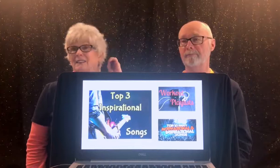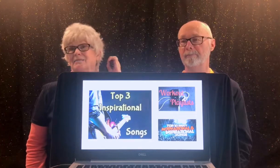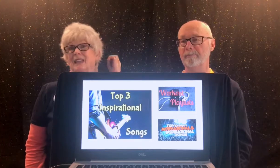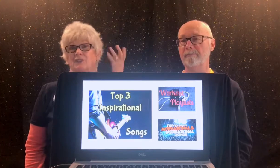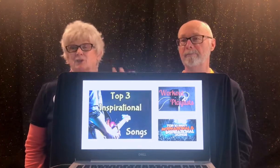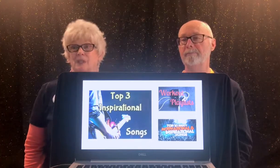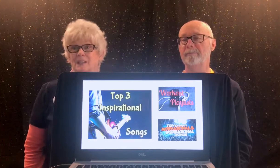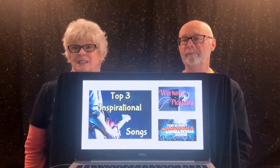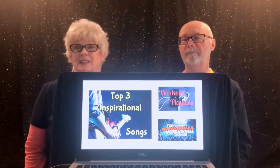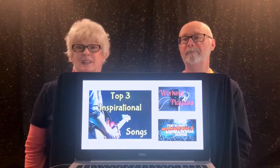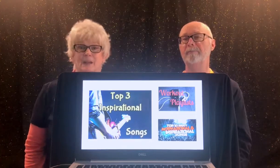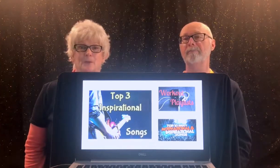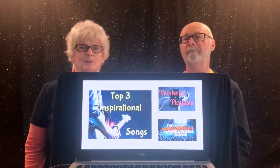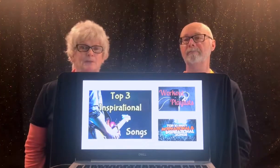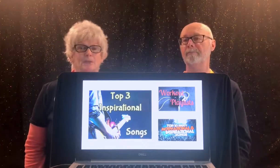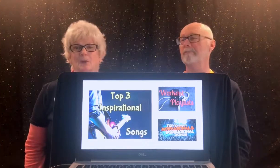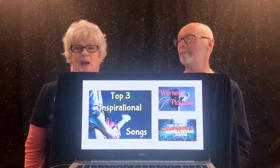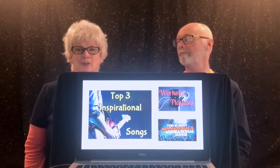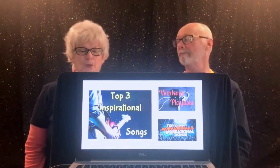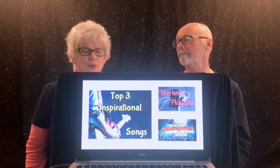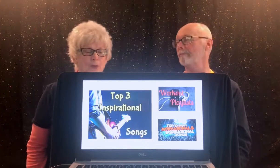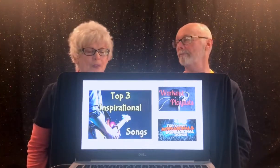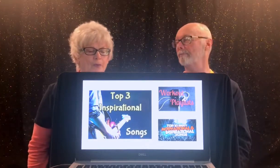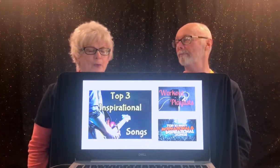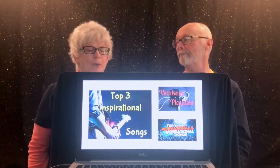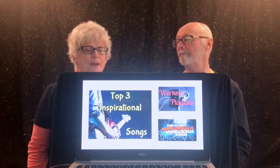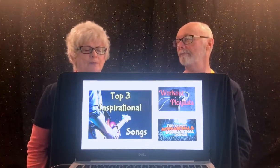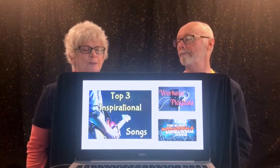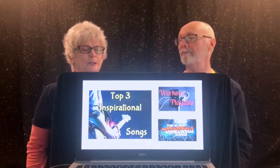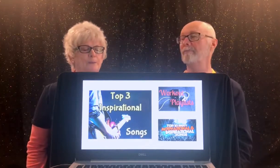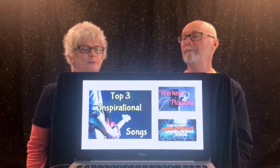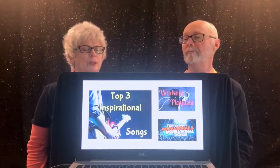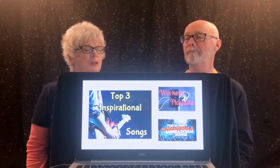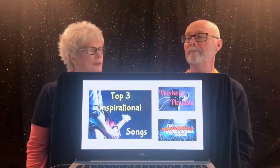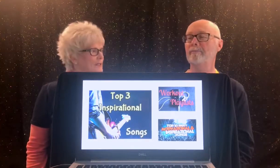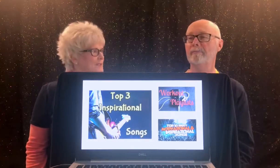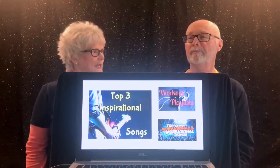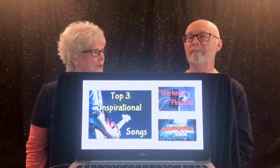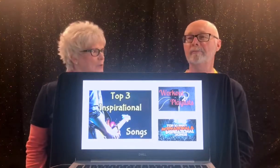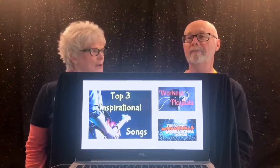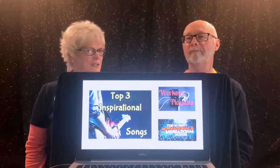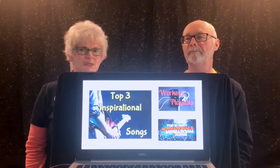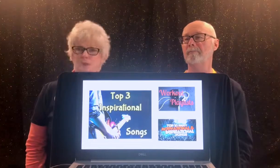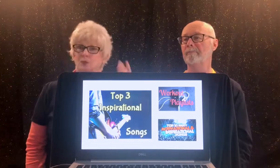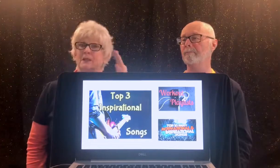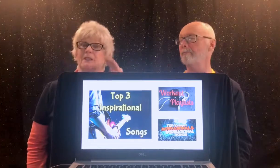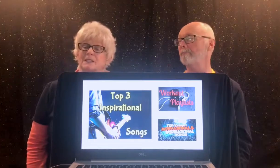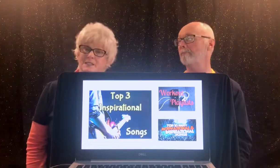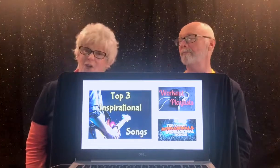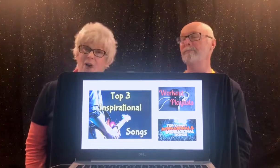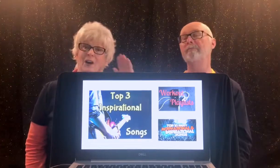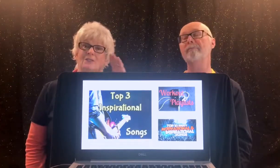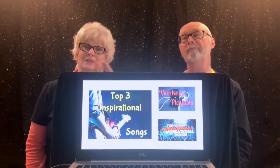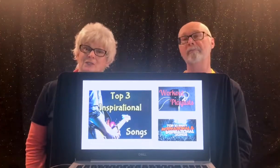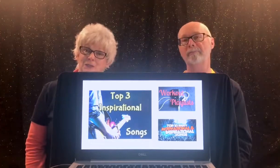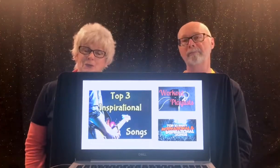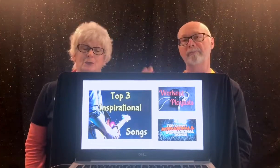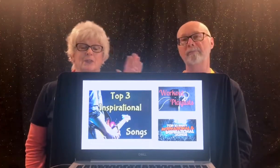can exercise to them or do housework with them or whatever. But the second one is really soft,